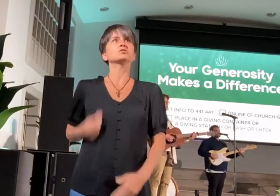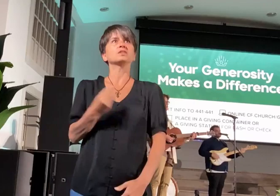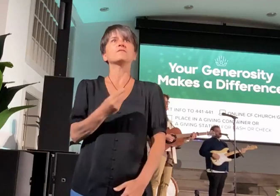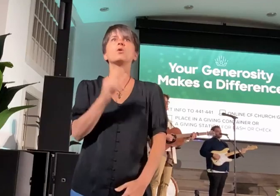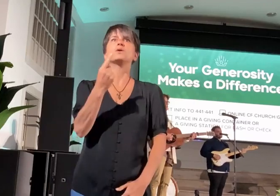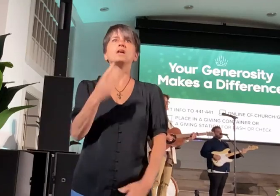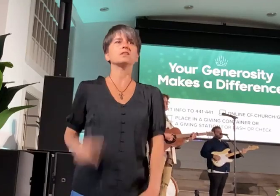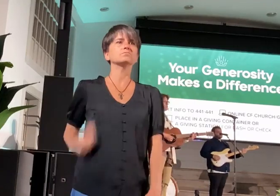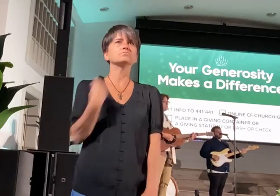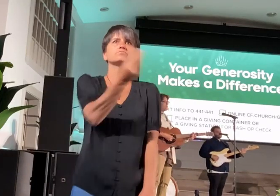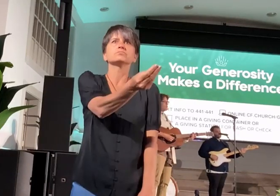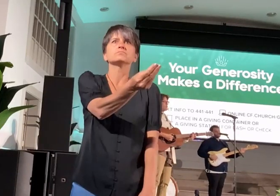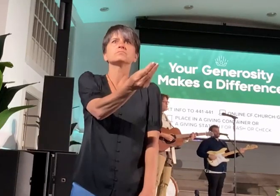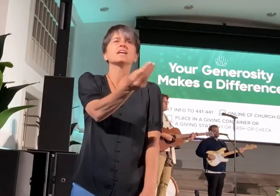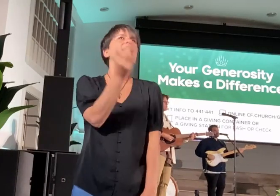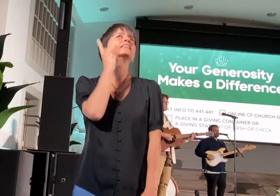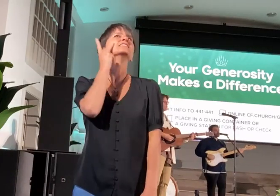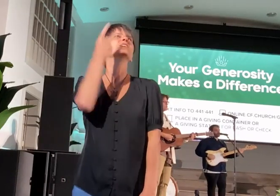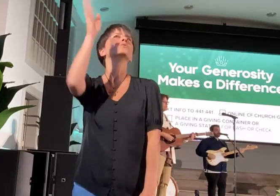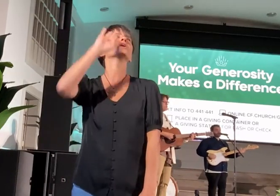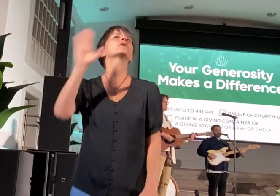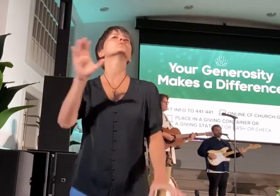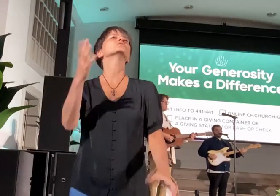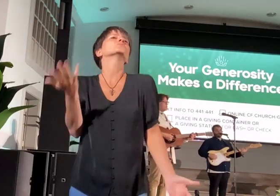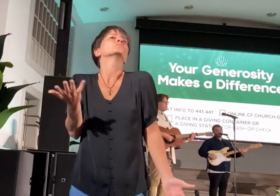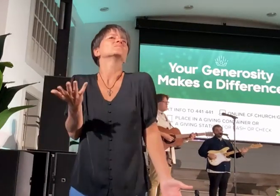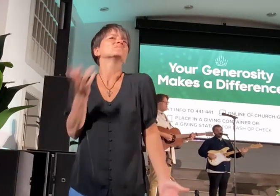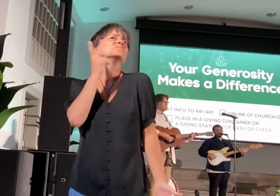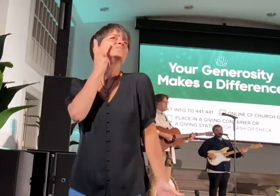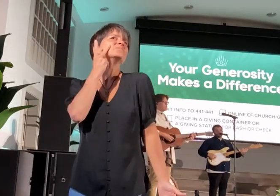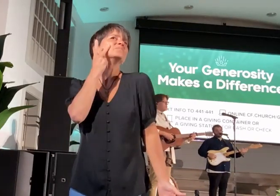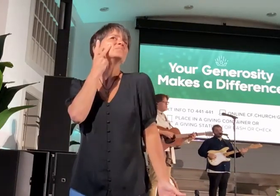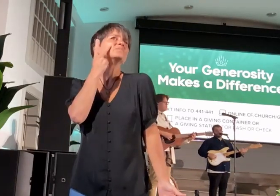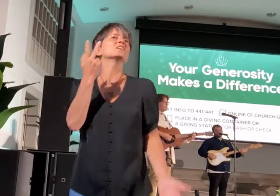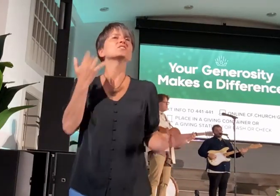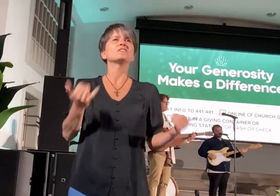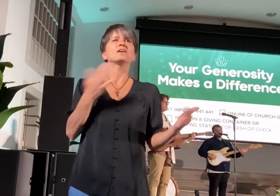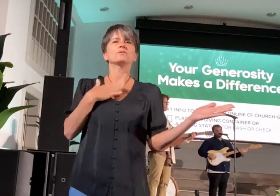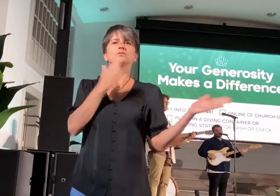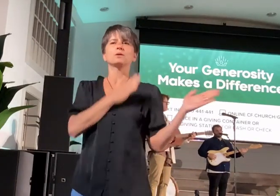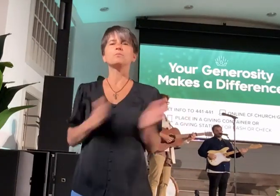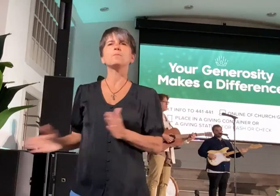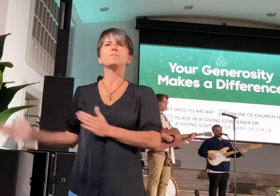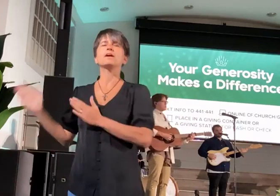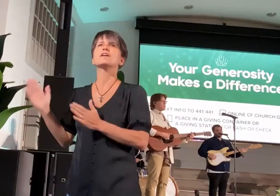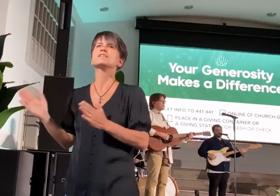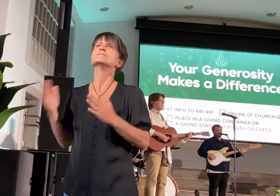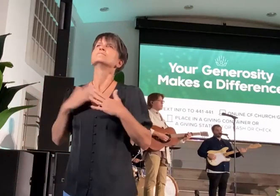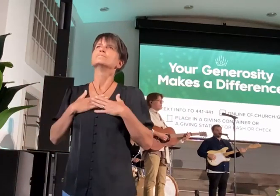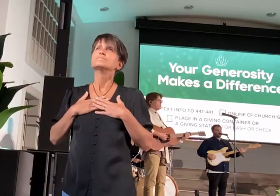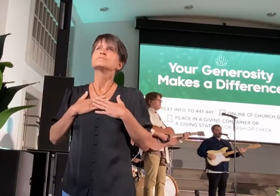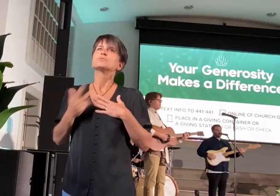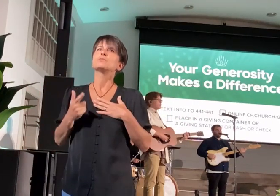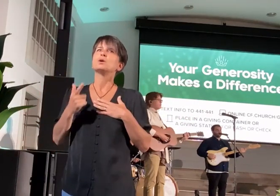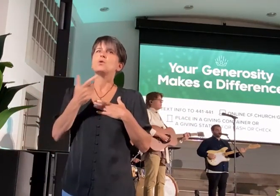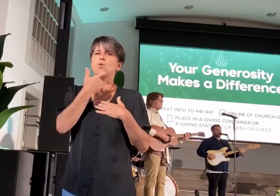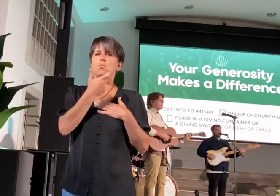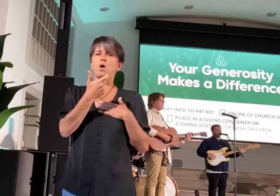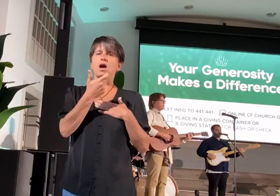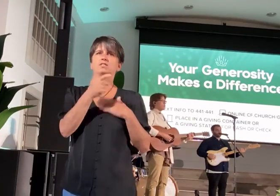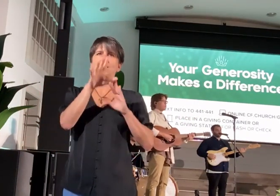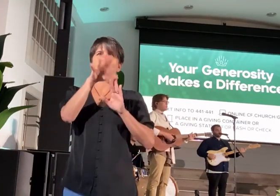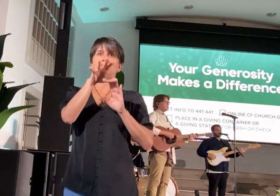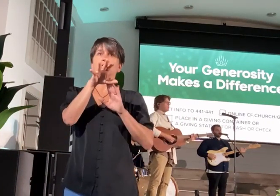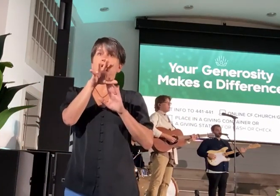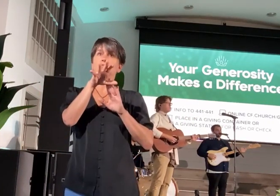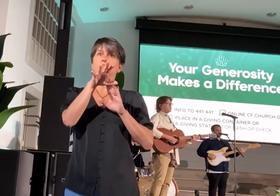going to do. And I want to have our host come forward now as we're preparing to give. And I want to pray for us, and then we're going to see a video together of the